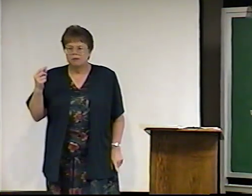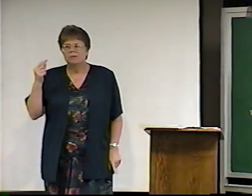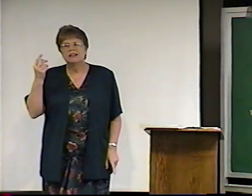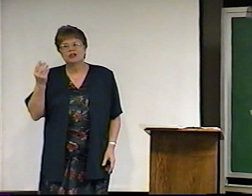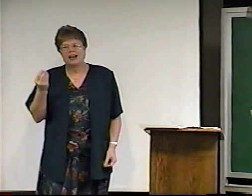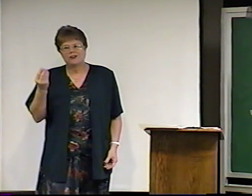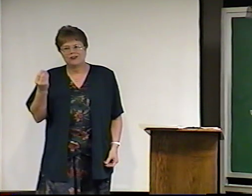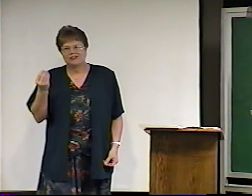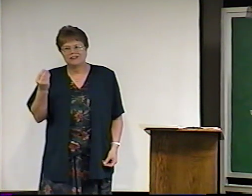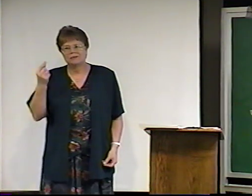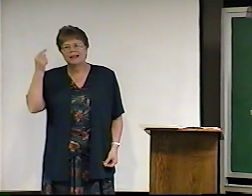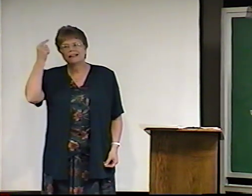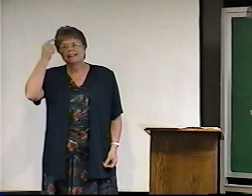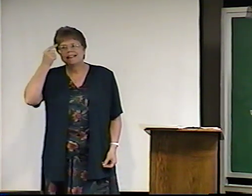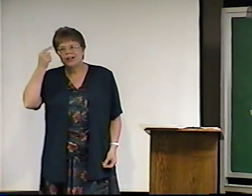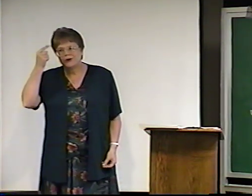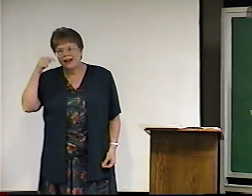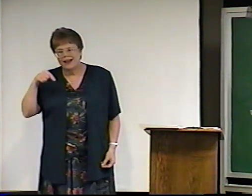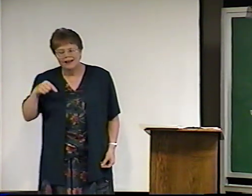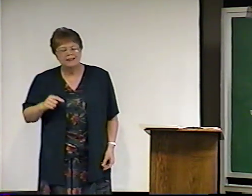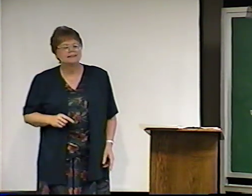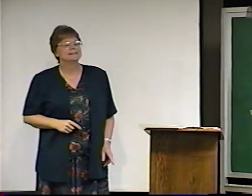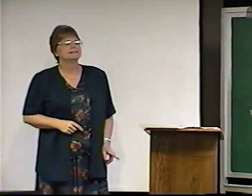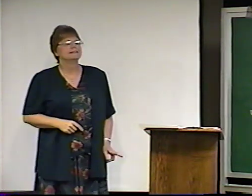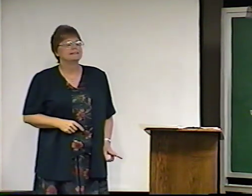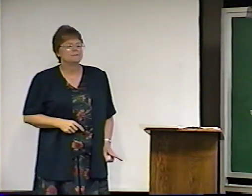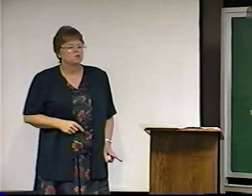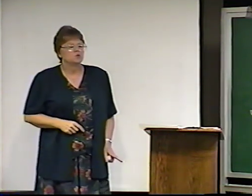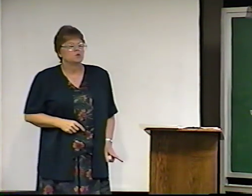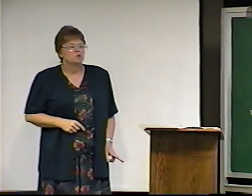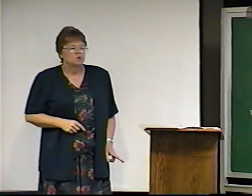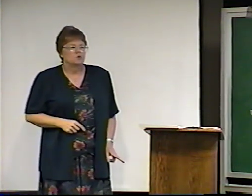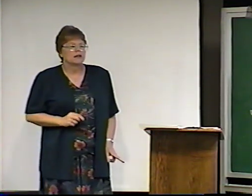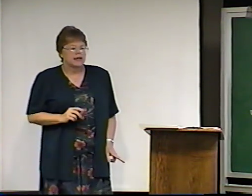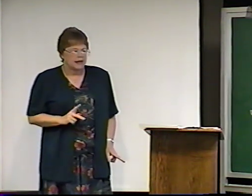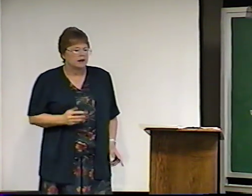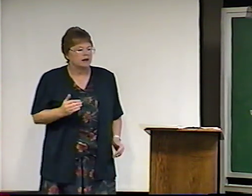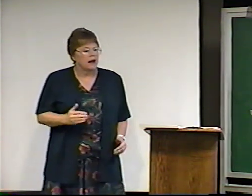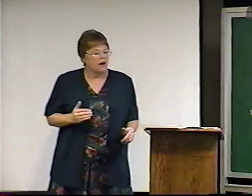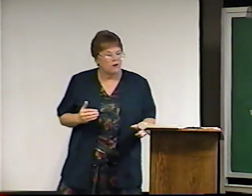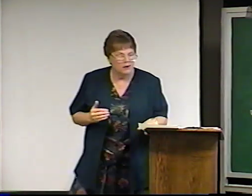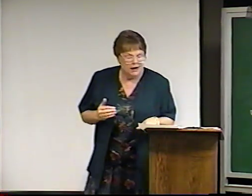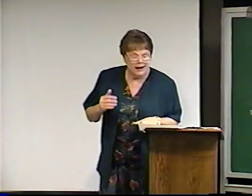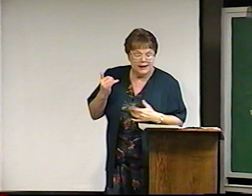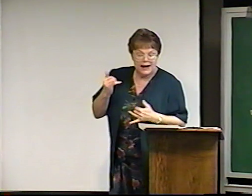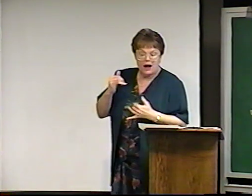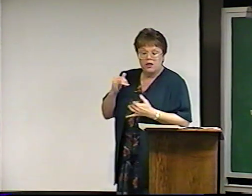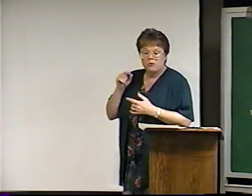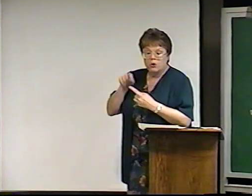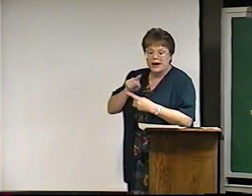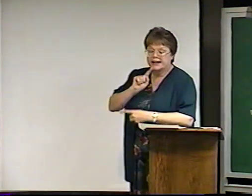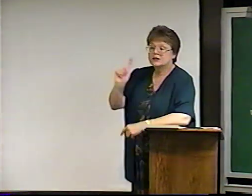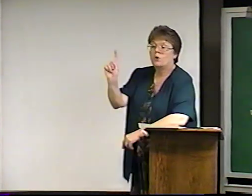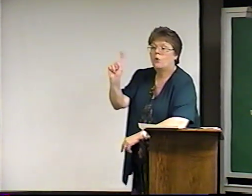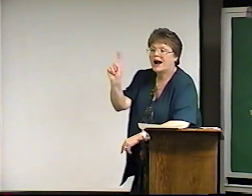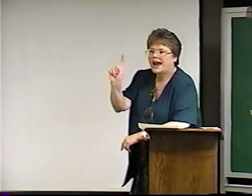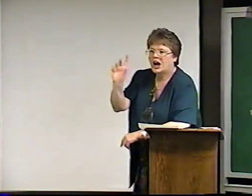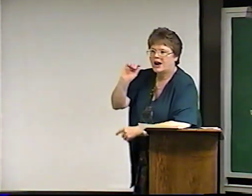Playing how you do it. I see. Let him see who you are. Oh, bring up a load of. When he starts off by telling you this, religious people are really some of the people. Be gentle. Be considerate. You don't have religion, but you don't have no. Relationship. No. Where